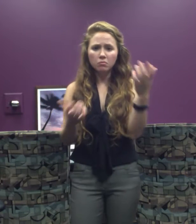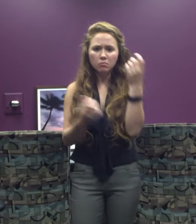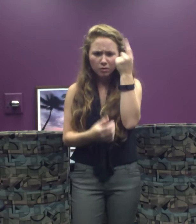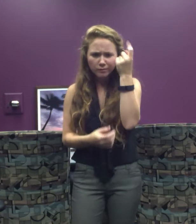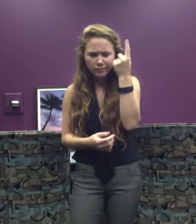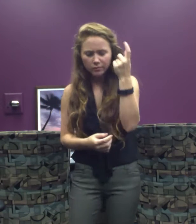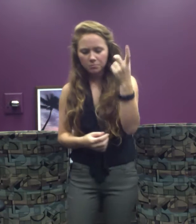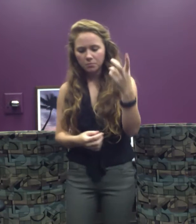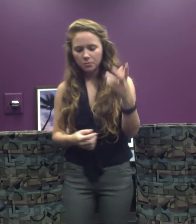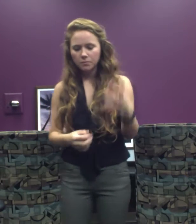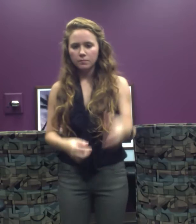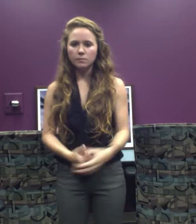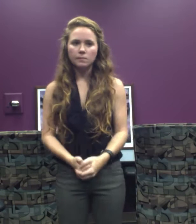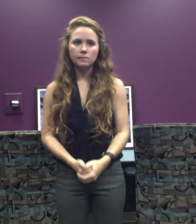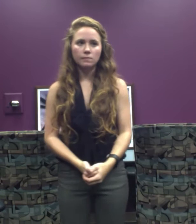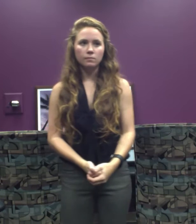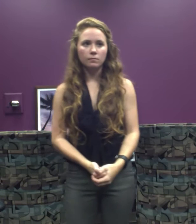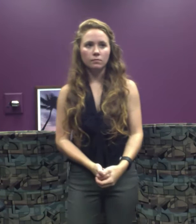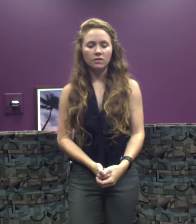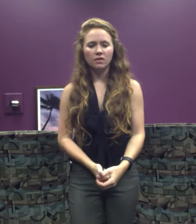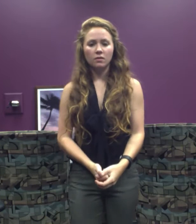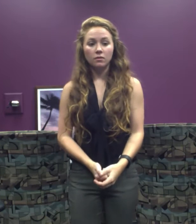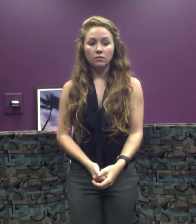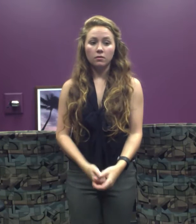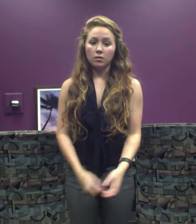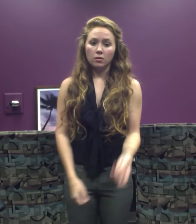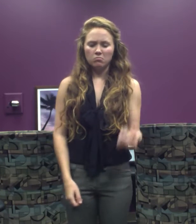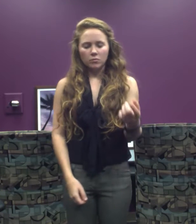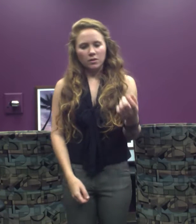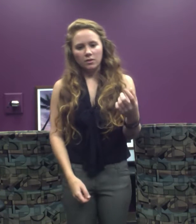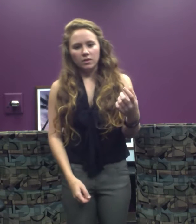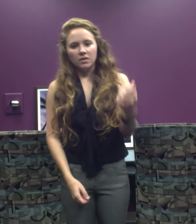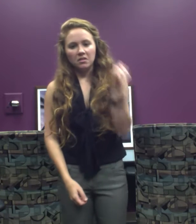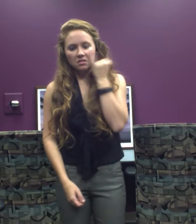color. We wouldn't want Eric just to get shorter and wider, right?